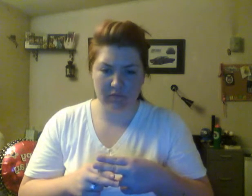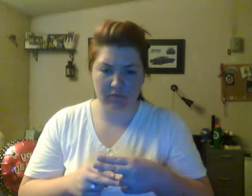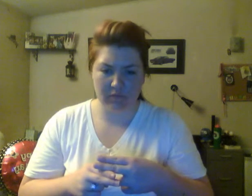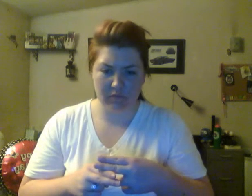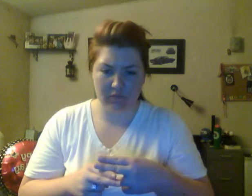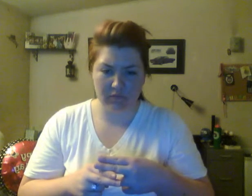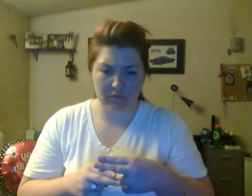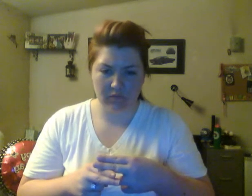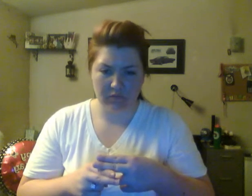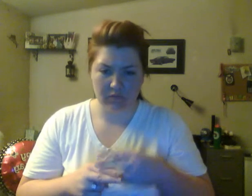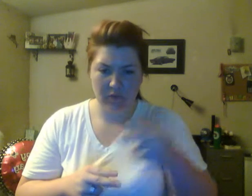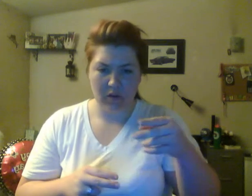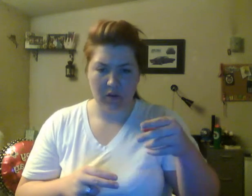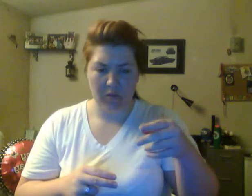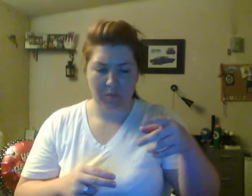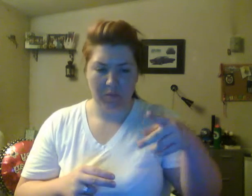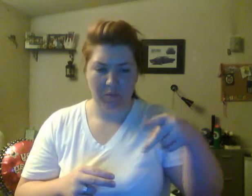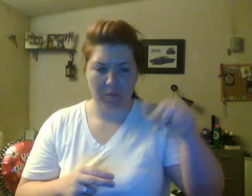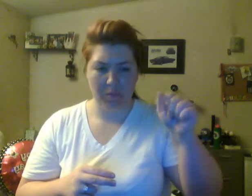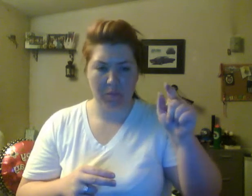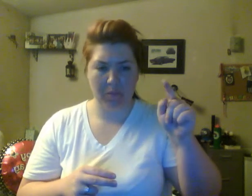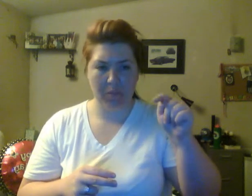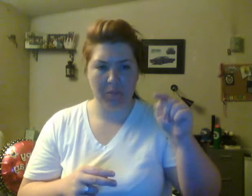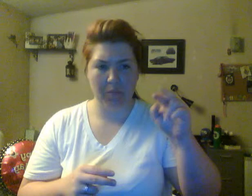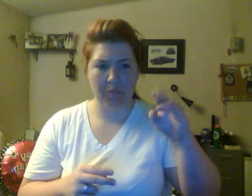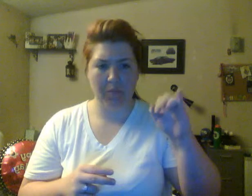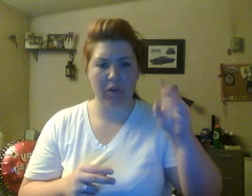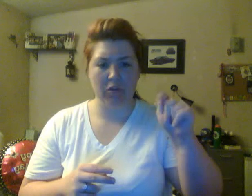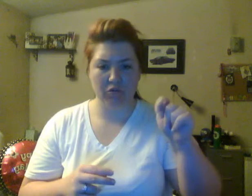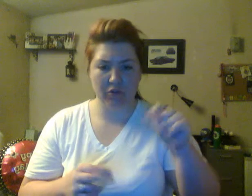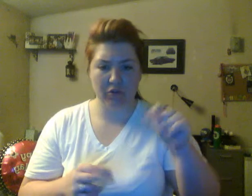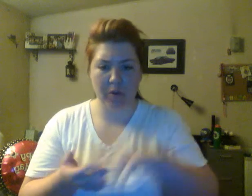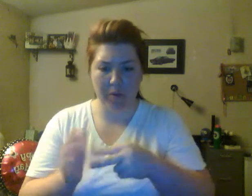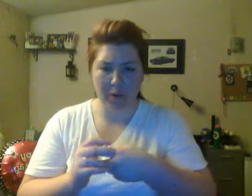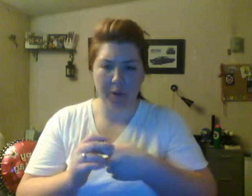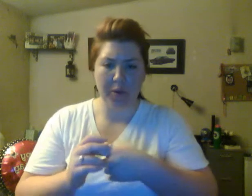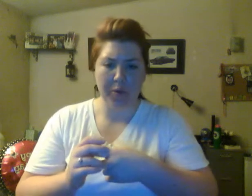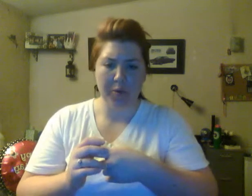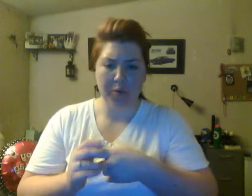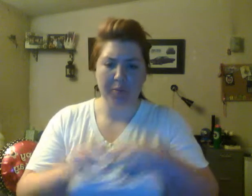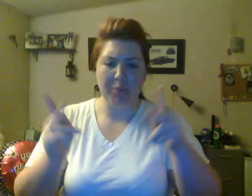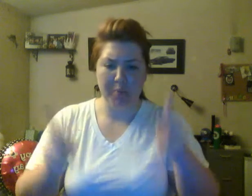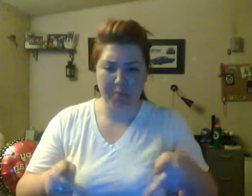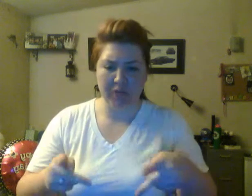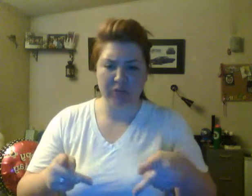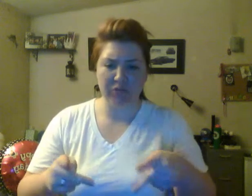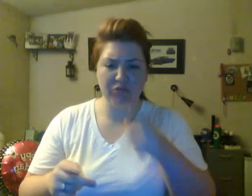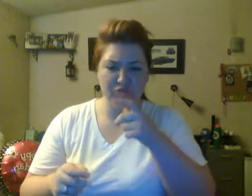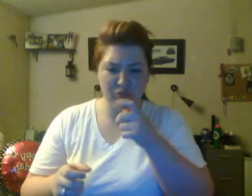And a patriot was someone who supported the war. They wanted to break away from Great Britain. So they